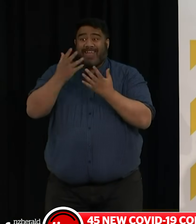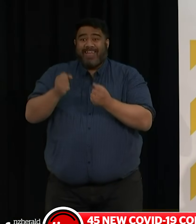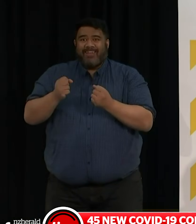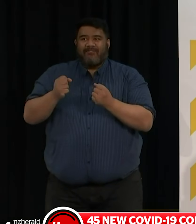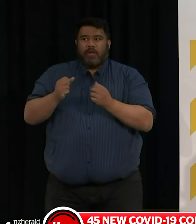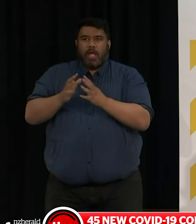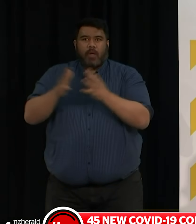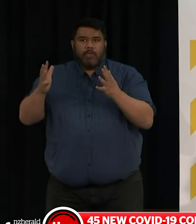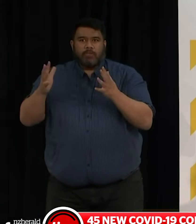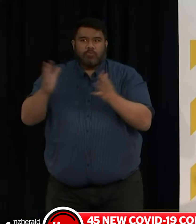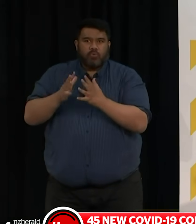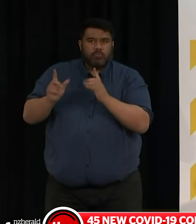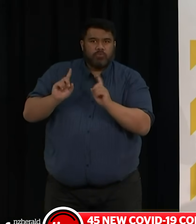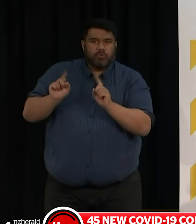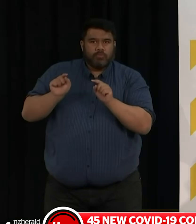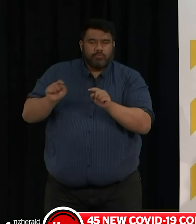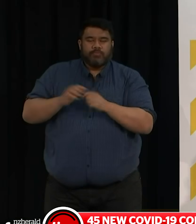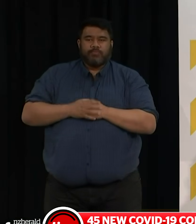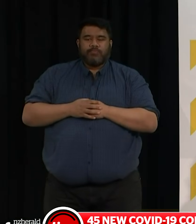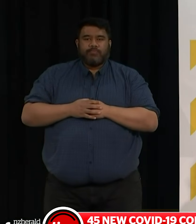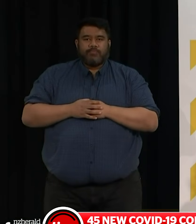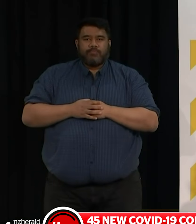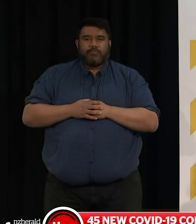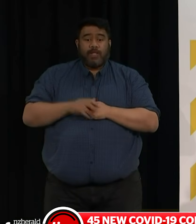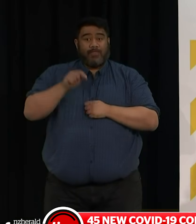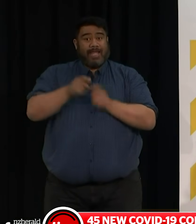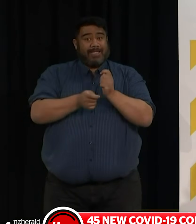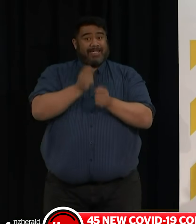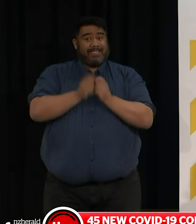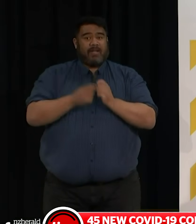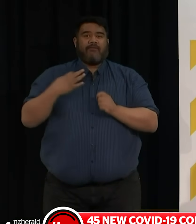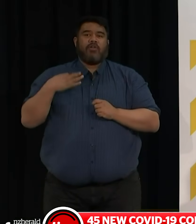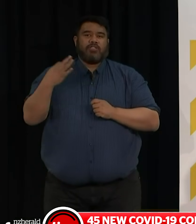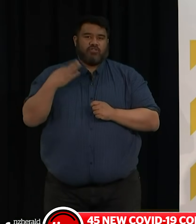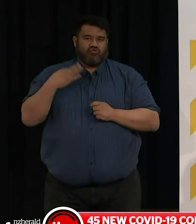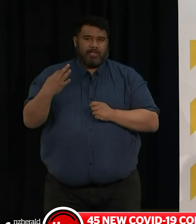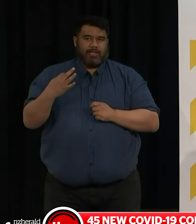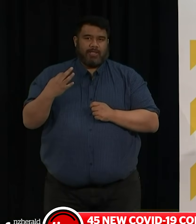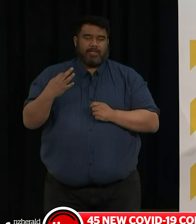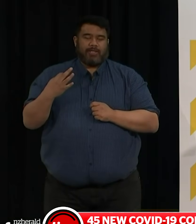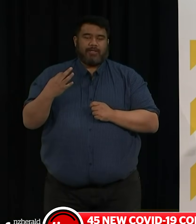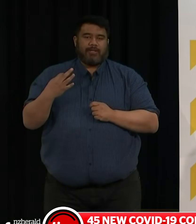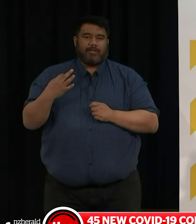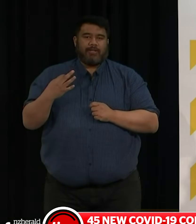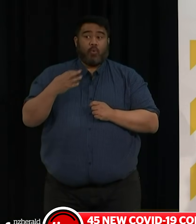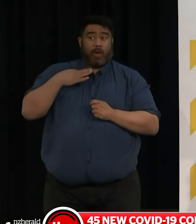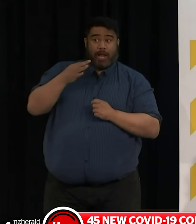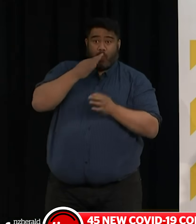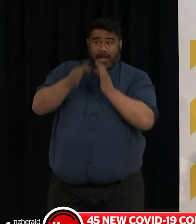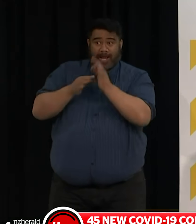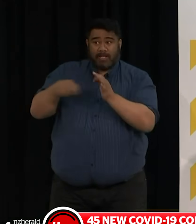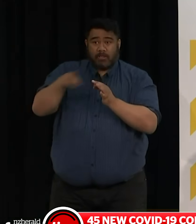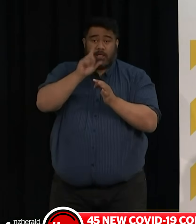undetected community transmission. I would like to emphasise this testing is voluntary, it is not required, but I'm